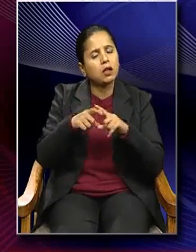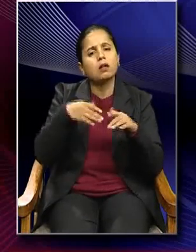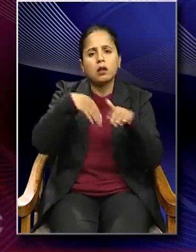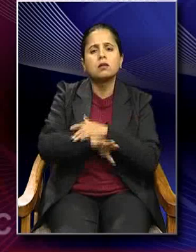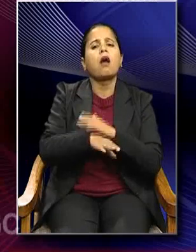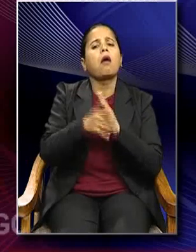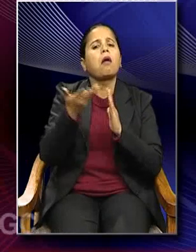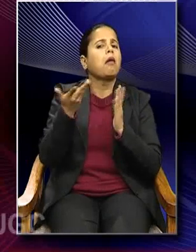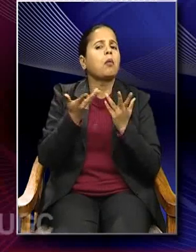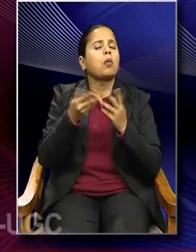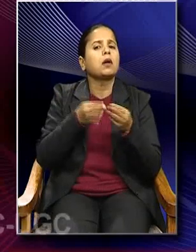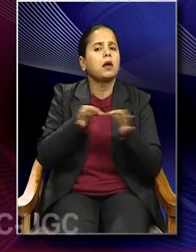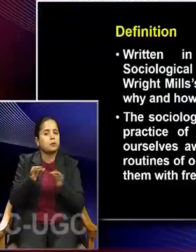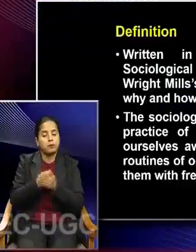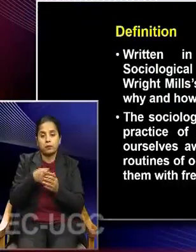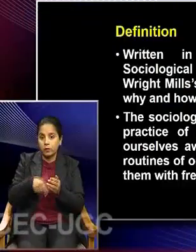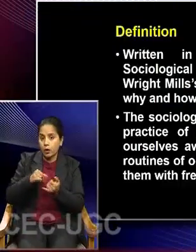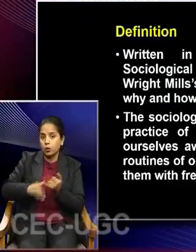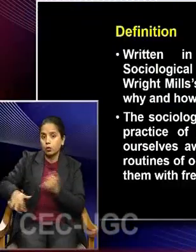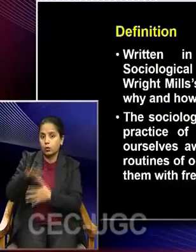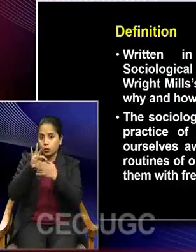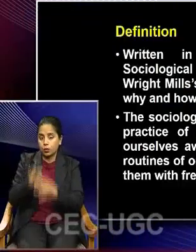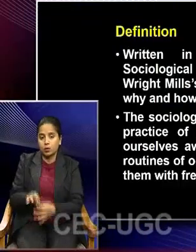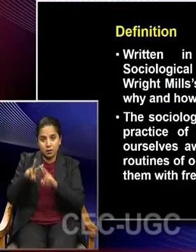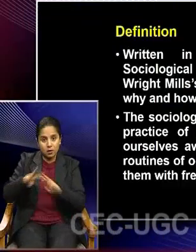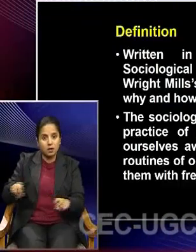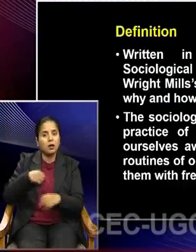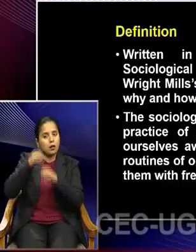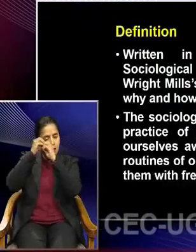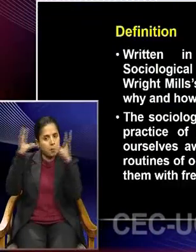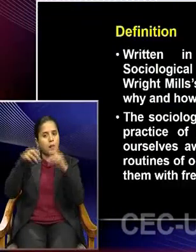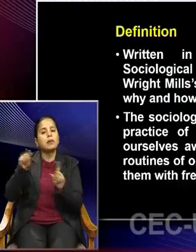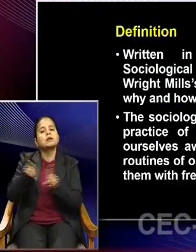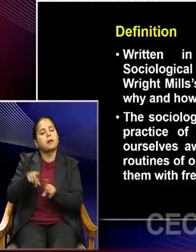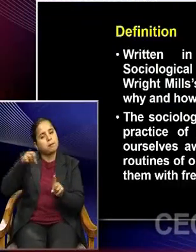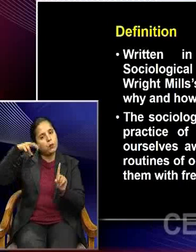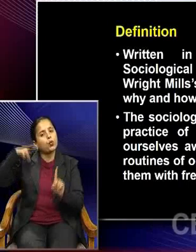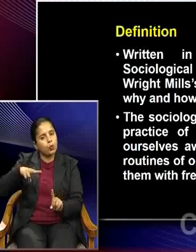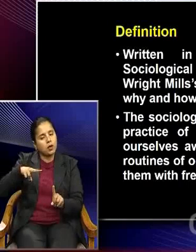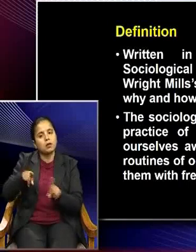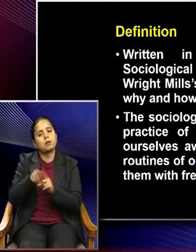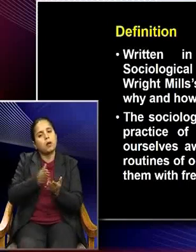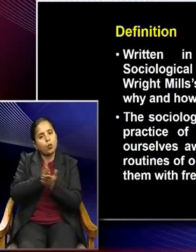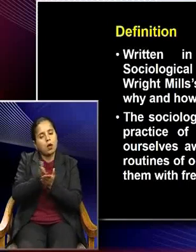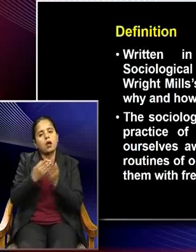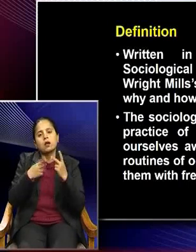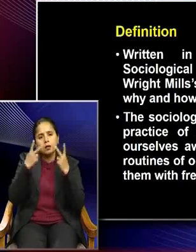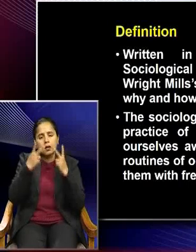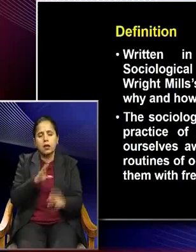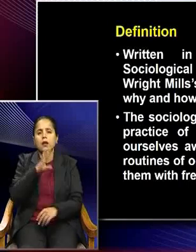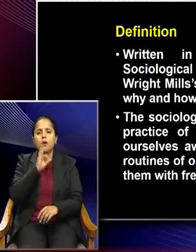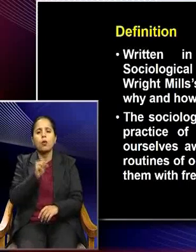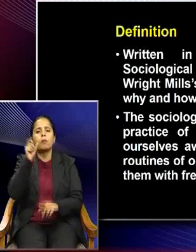So sociological imagination is basically a perspective. It's a way of looking at